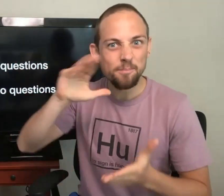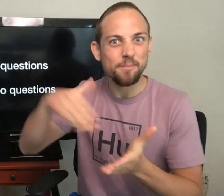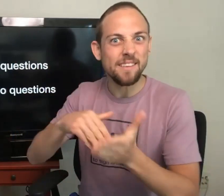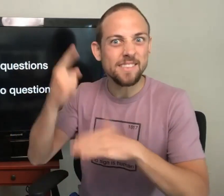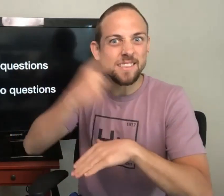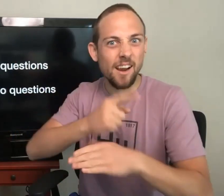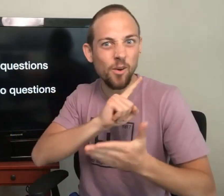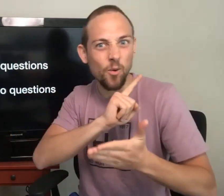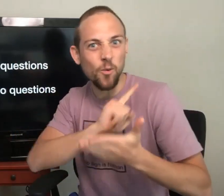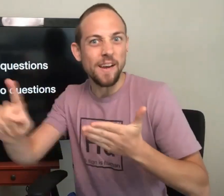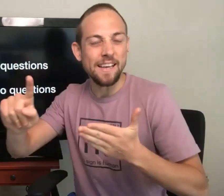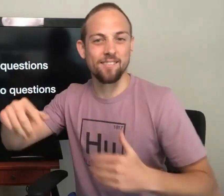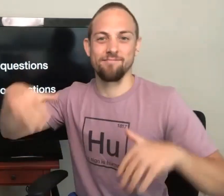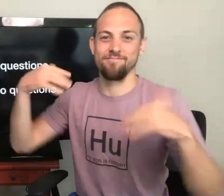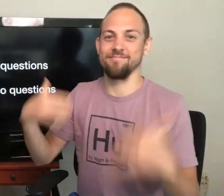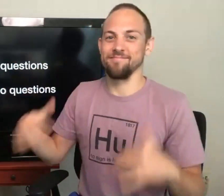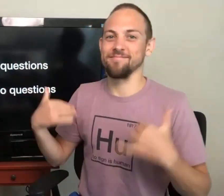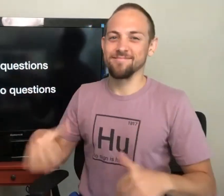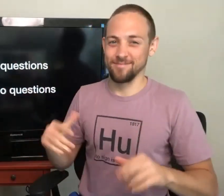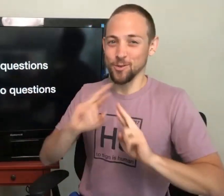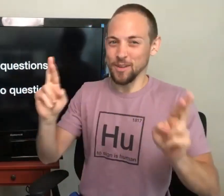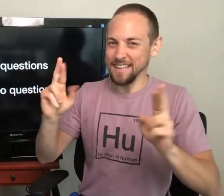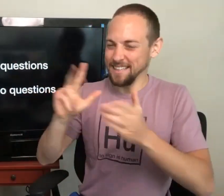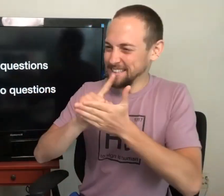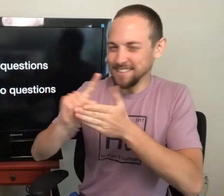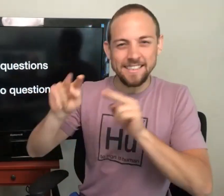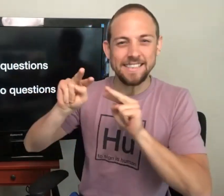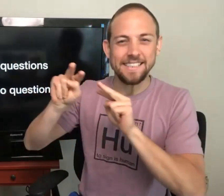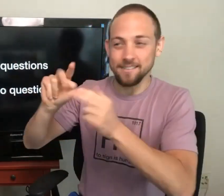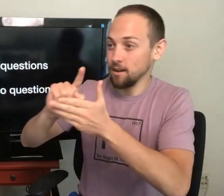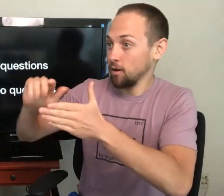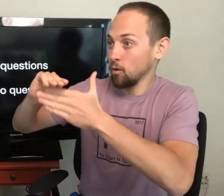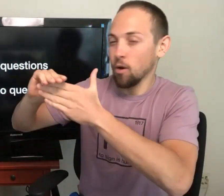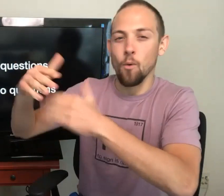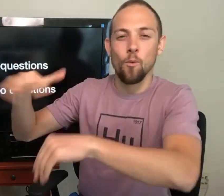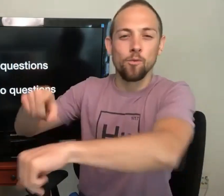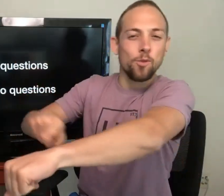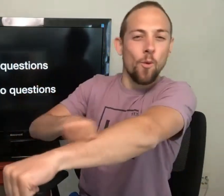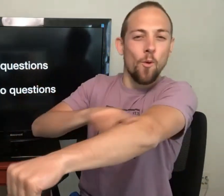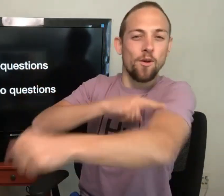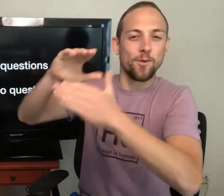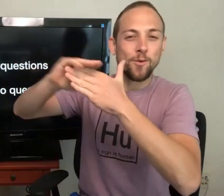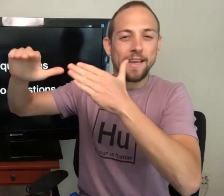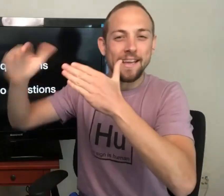it's Wednesday. We've made it to the middle of the week already. I'm looking forward to the long